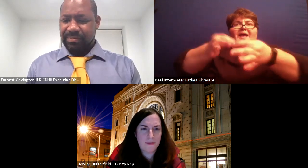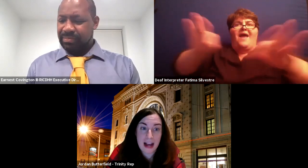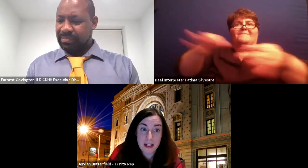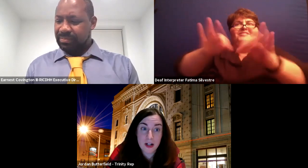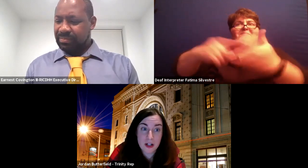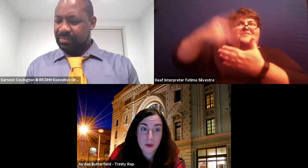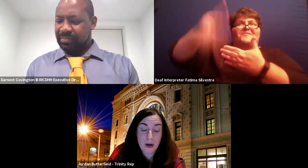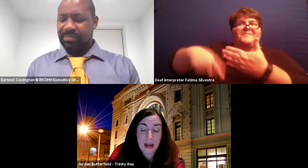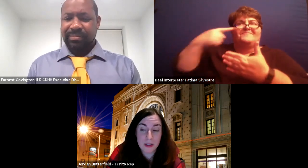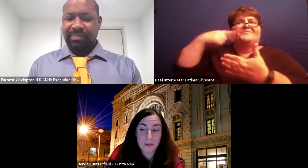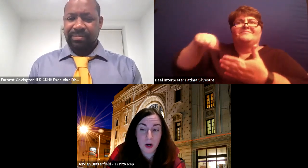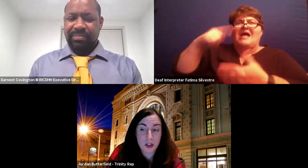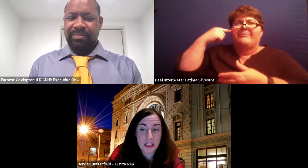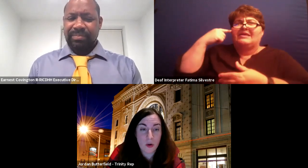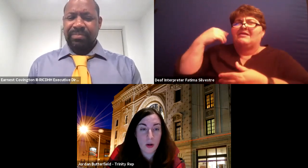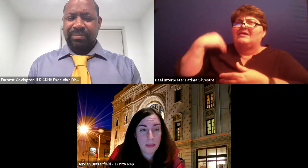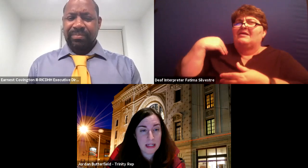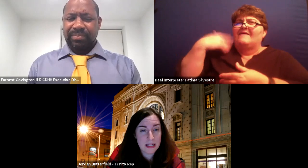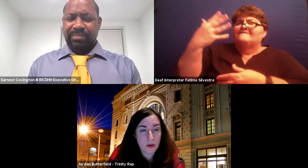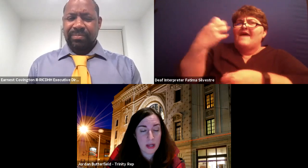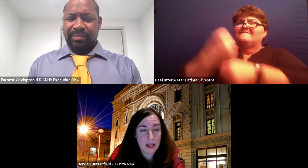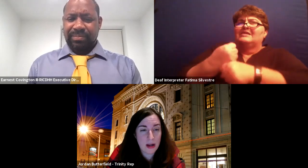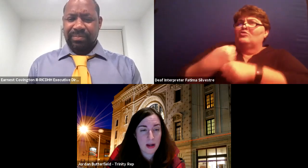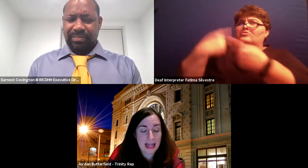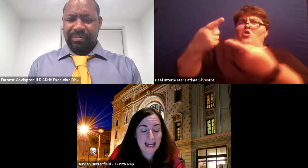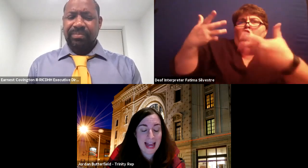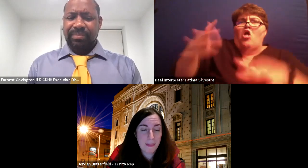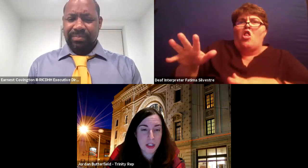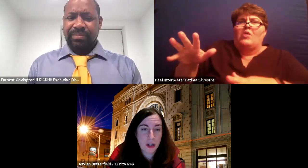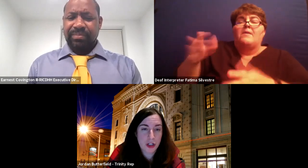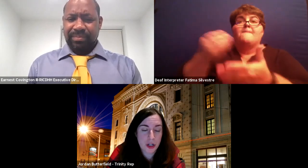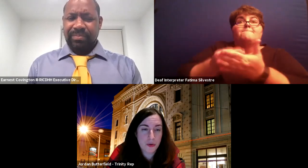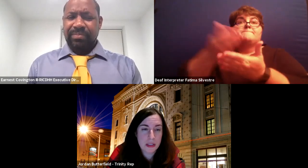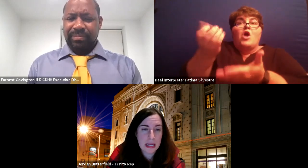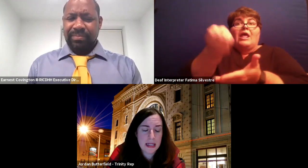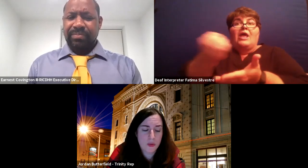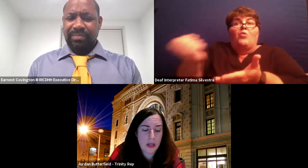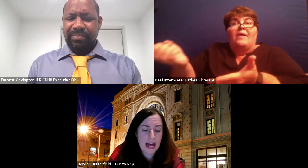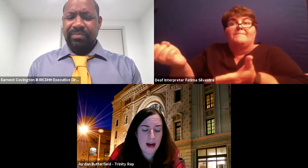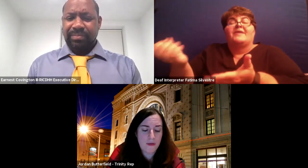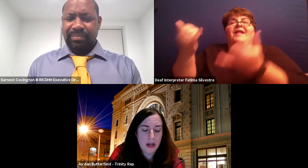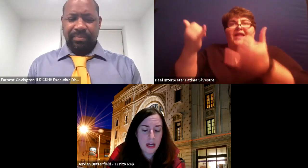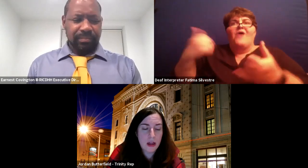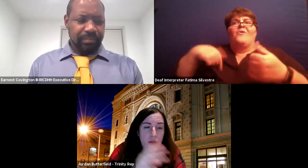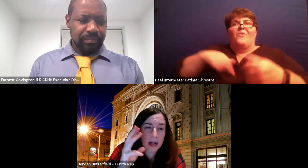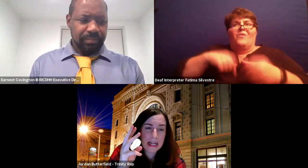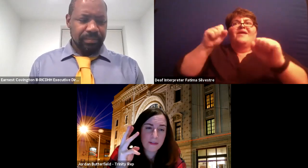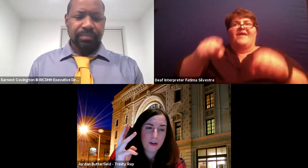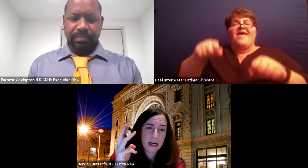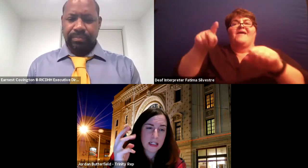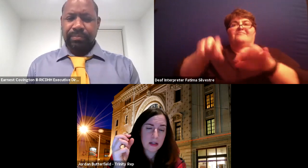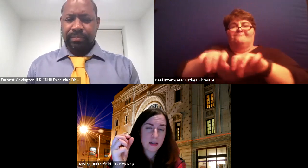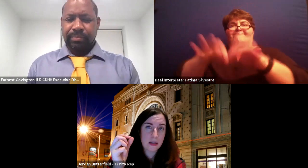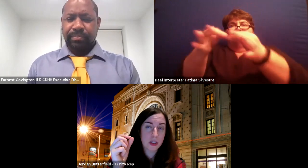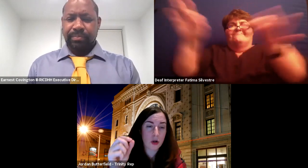last 5 years. We were able to purchase equipment so we can caption our shows, and we have